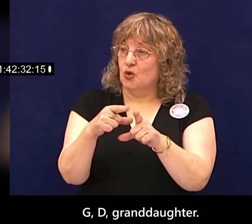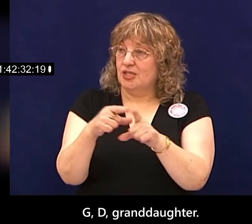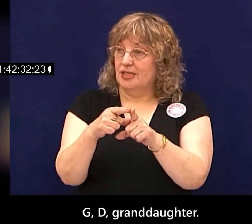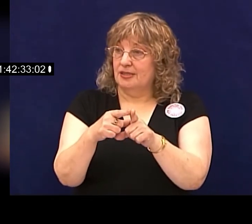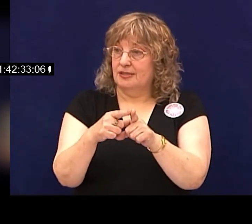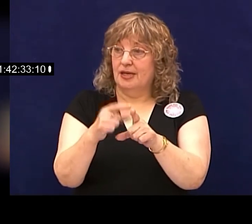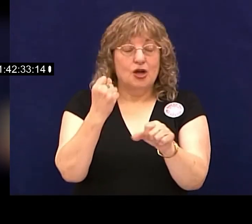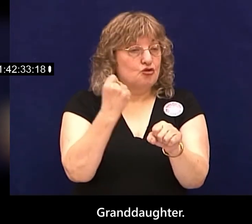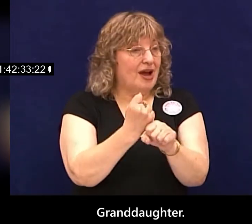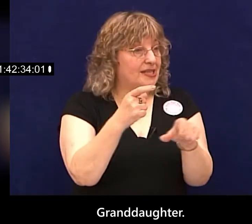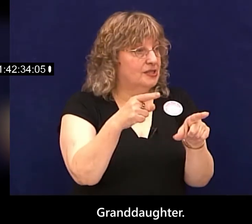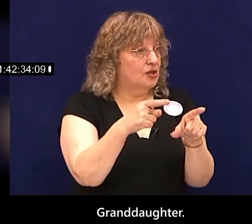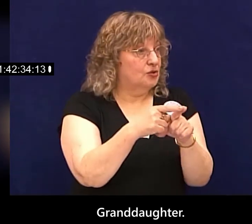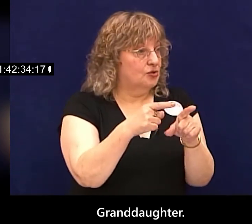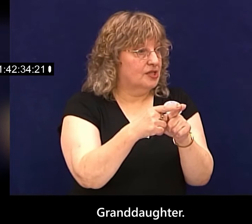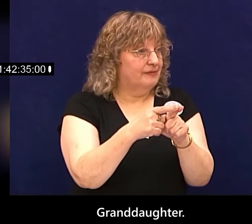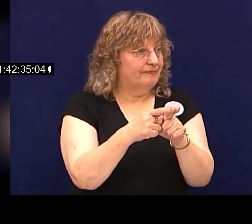granddaughter, granddaughter,